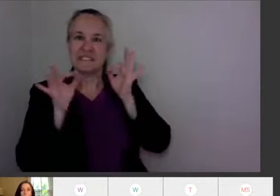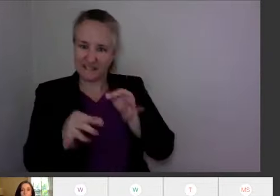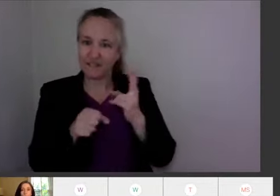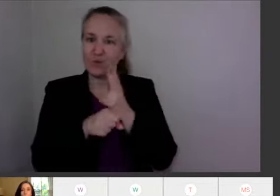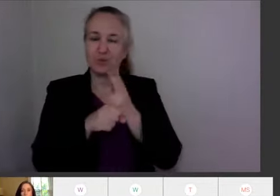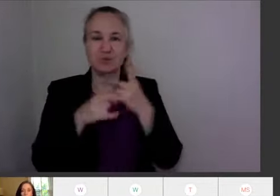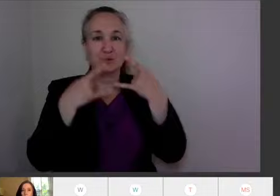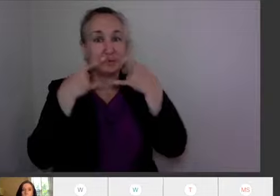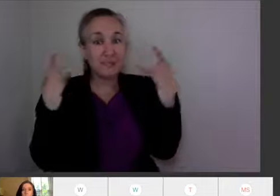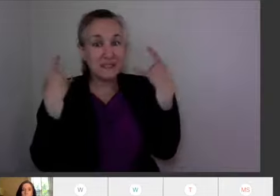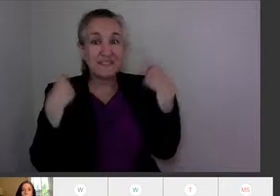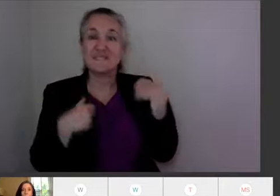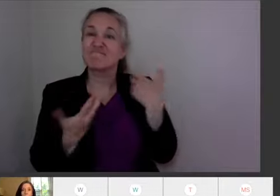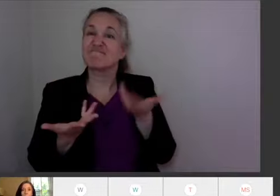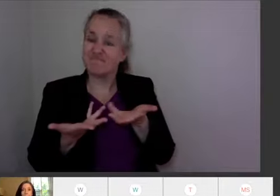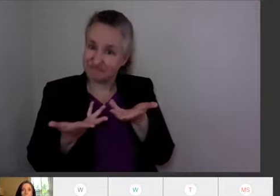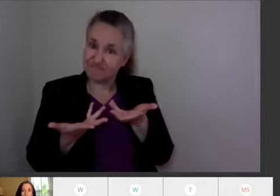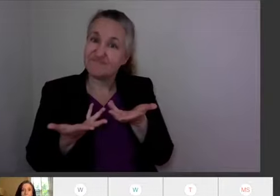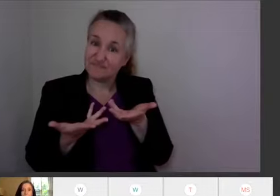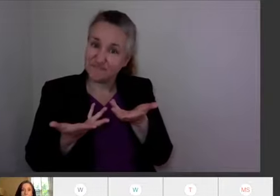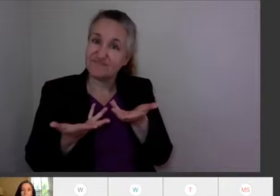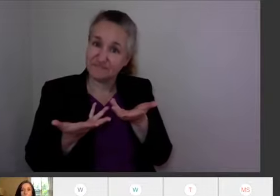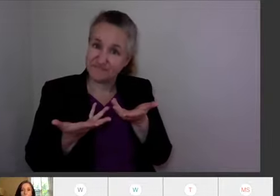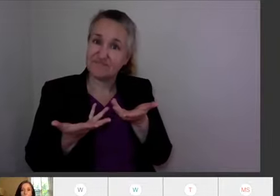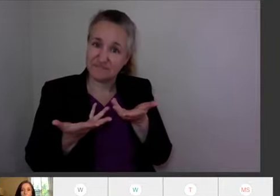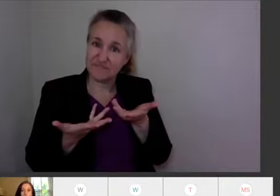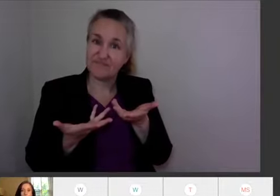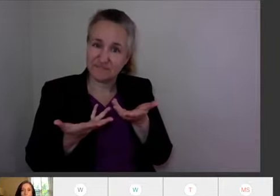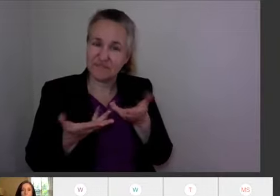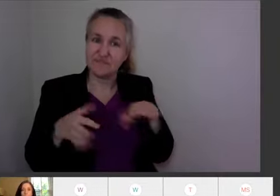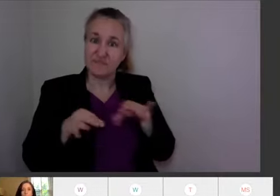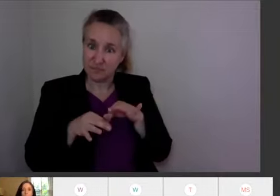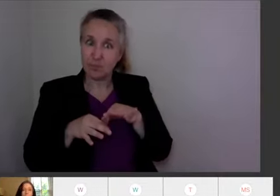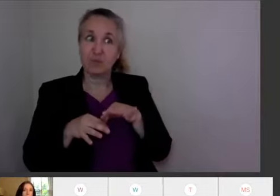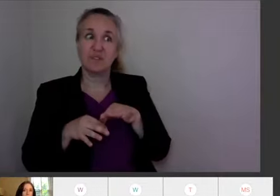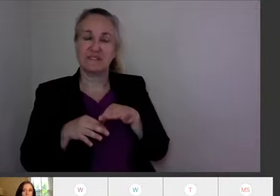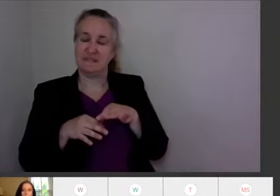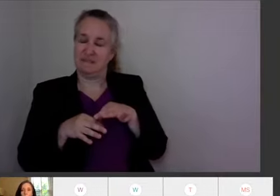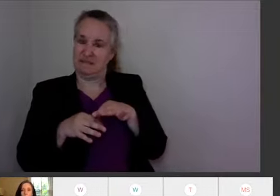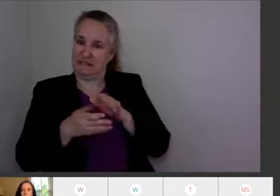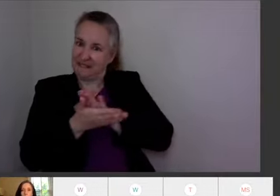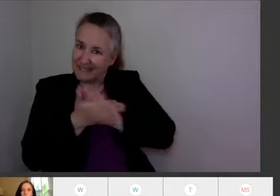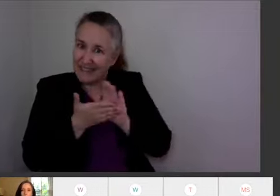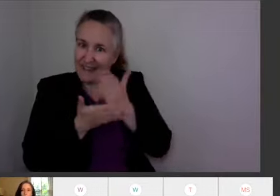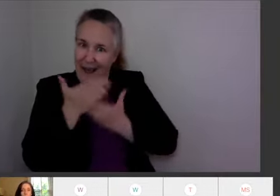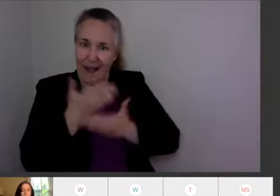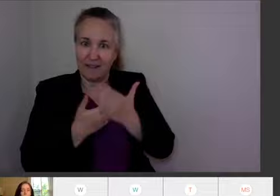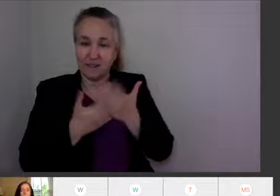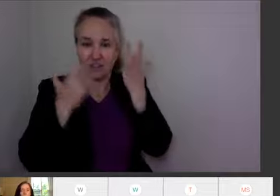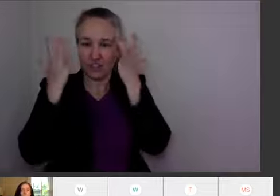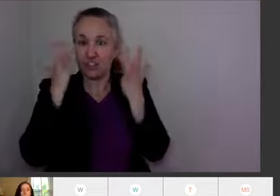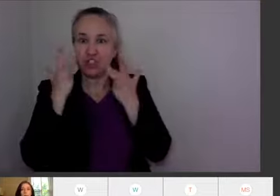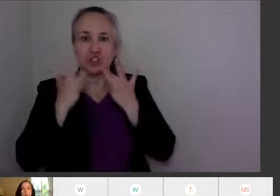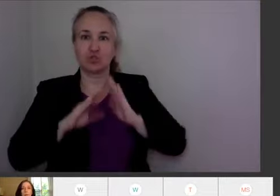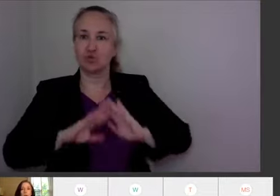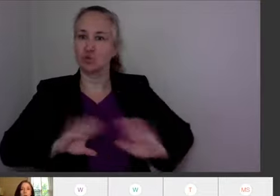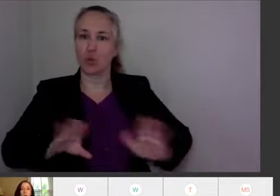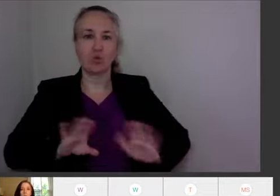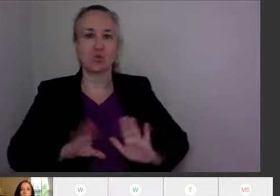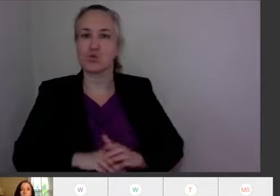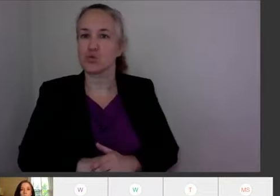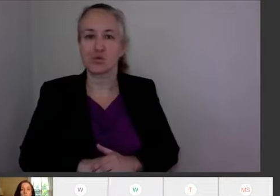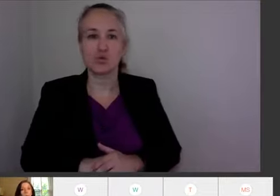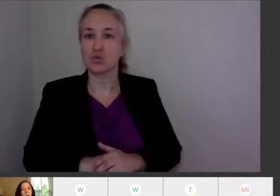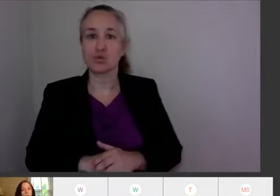be very, very meticulous about hand hygiene and not touching my face. You know, just proceed with a lot